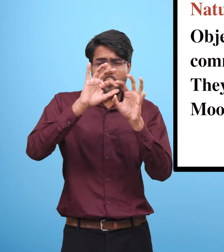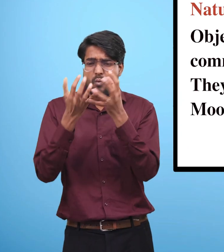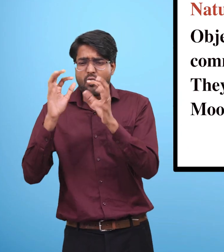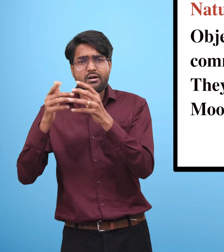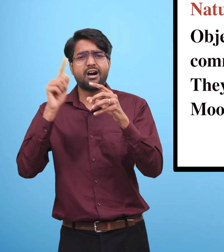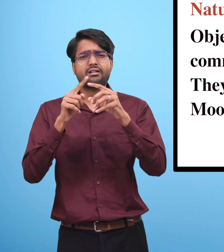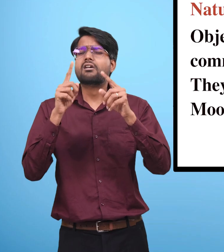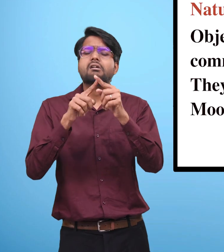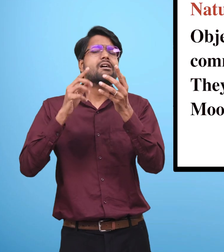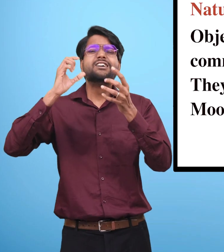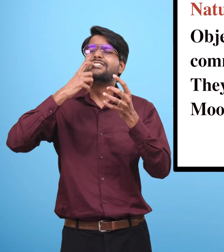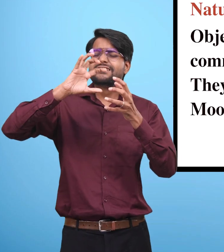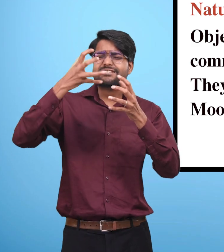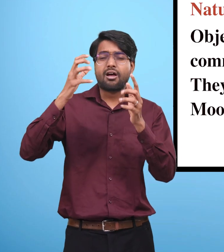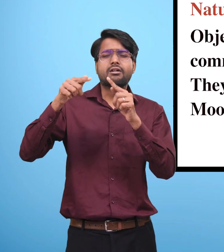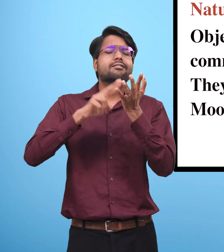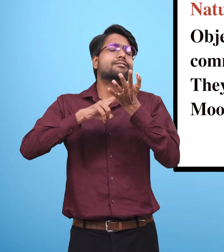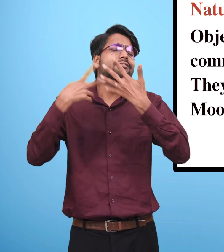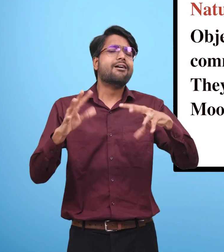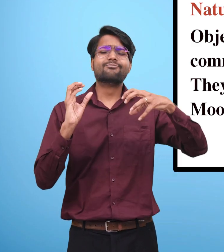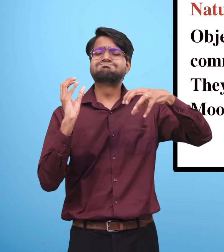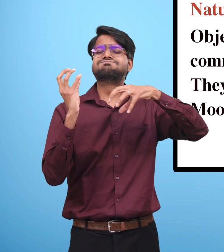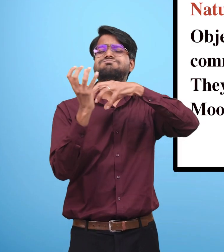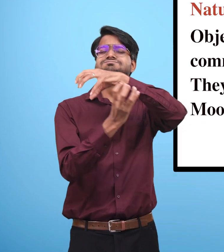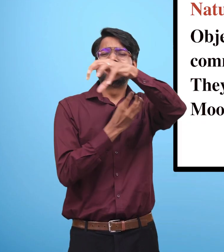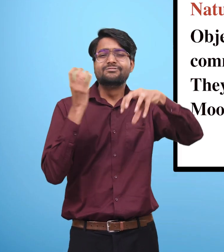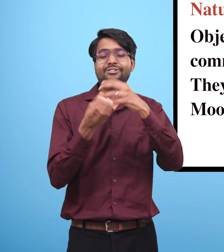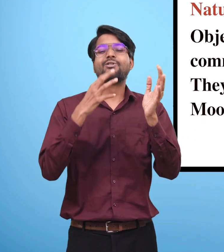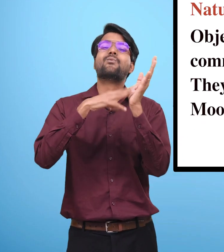Moons are natural satellites of planets.